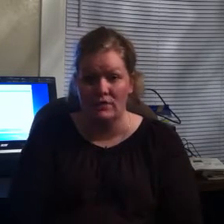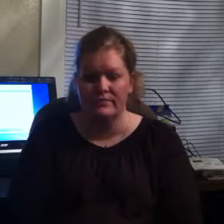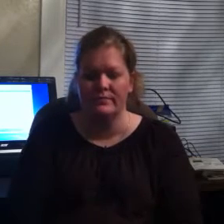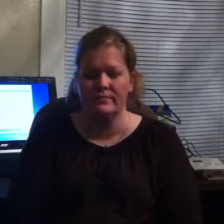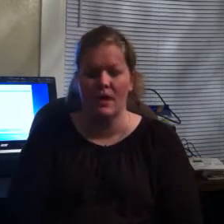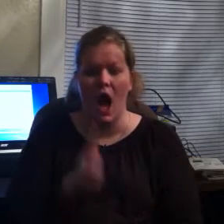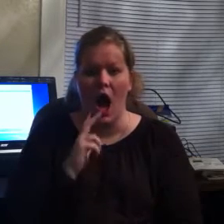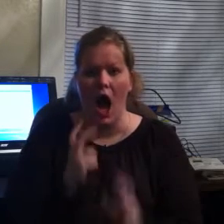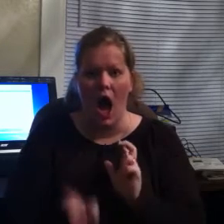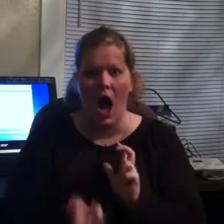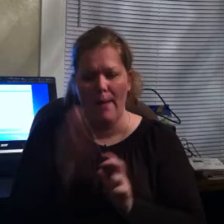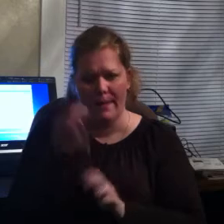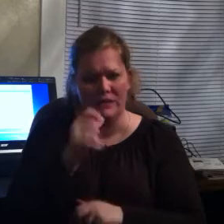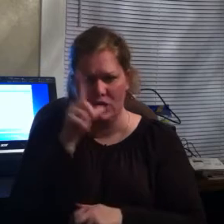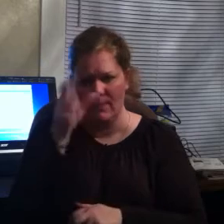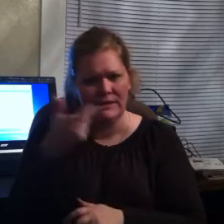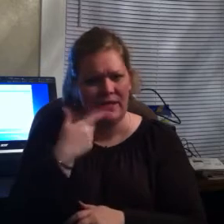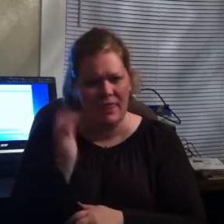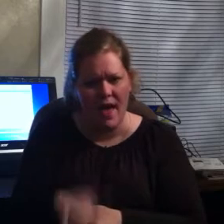Pastor's not supposed to say that.